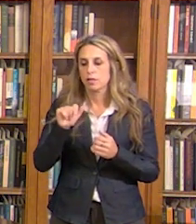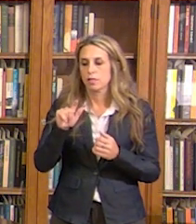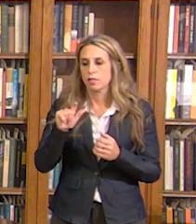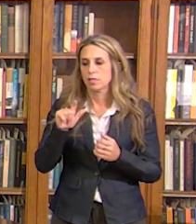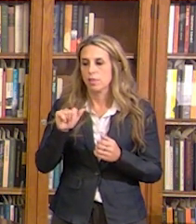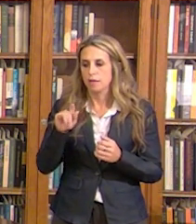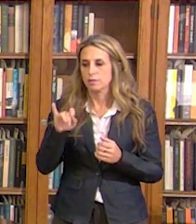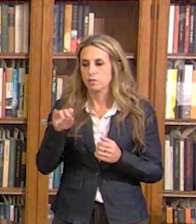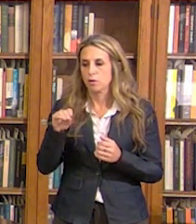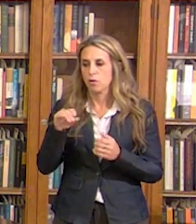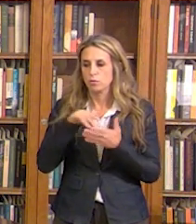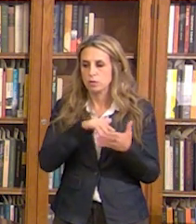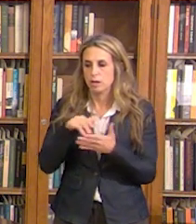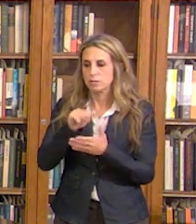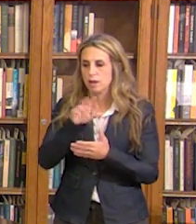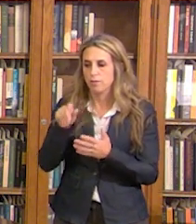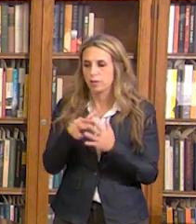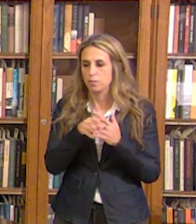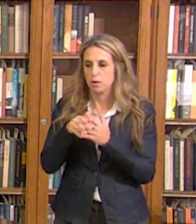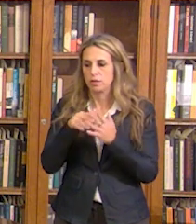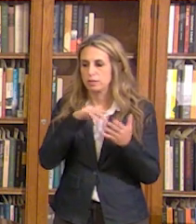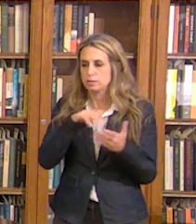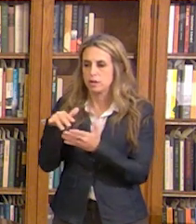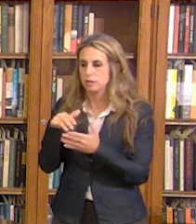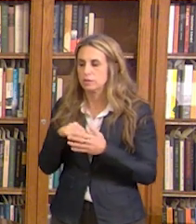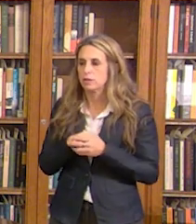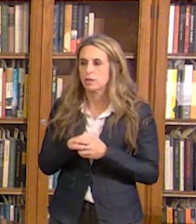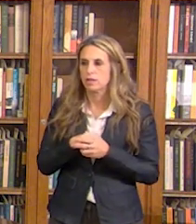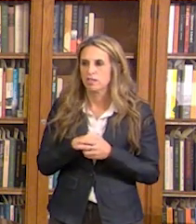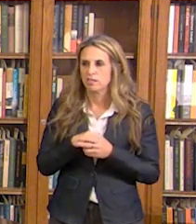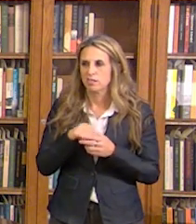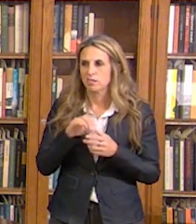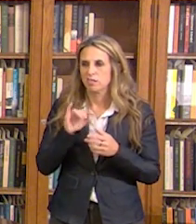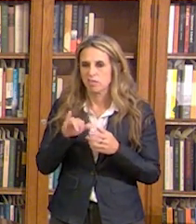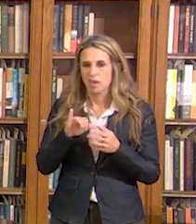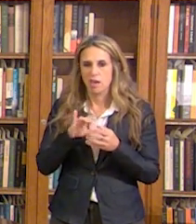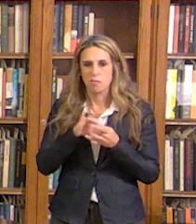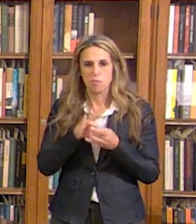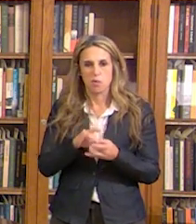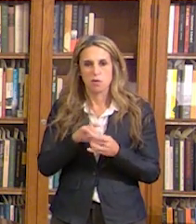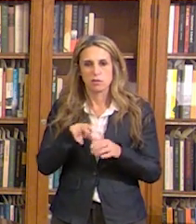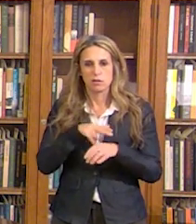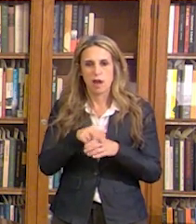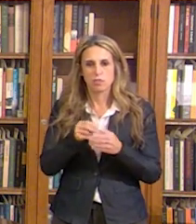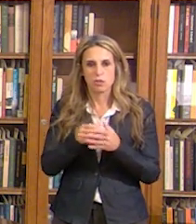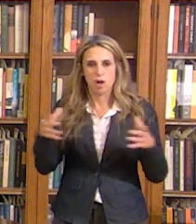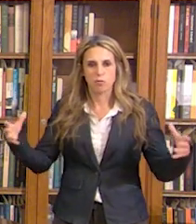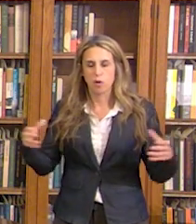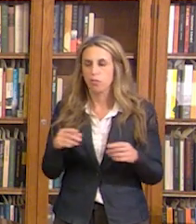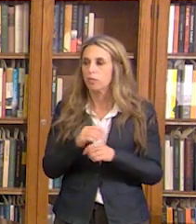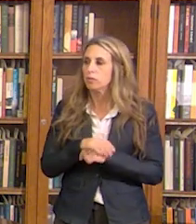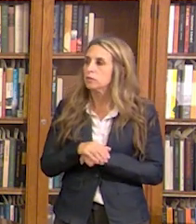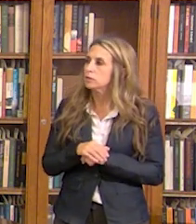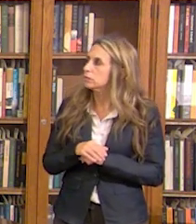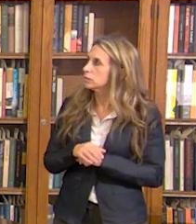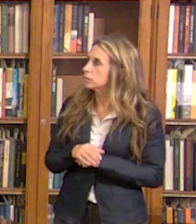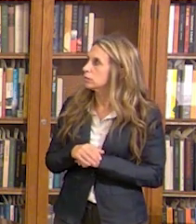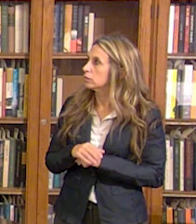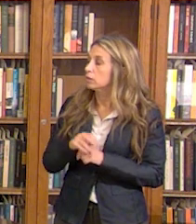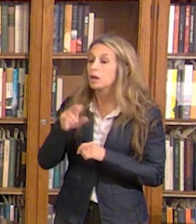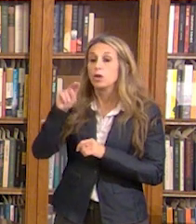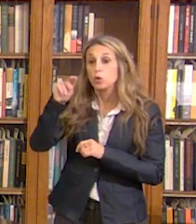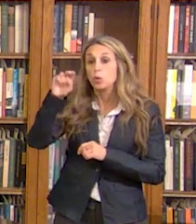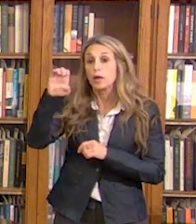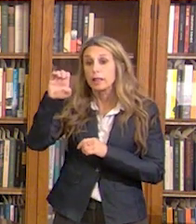studies African-American studies so this is a part I you know that is sort of like a natural outgrowth um but there are you know it's it's New